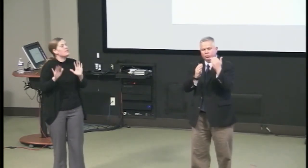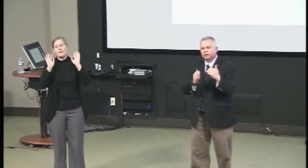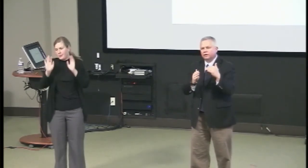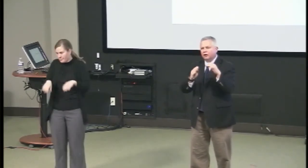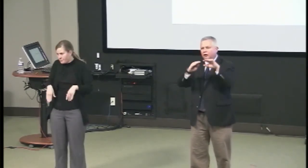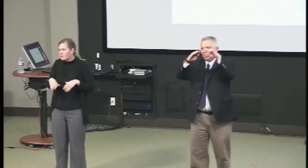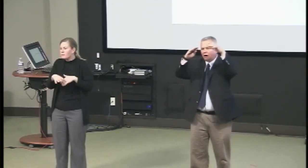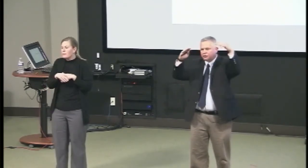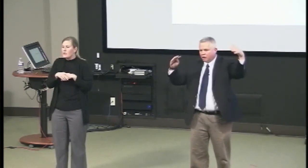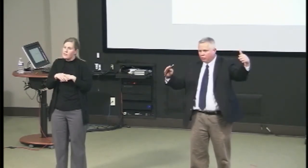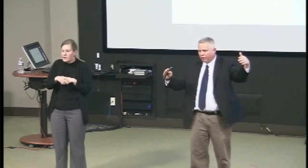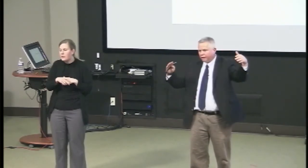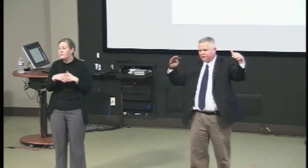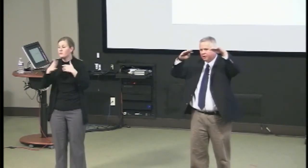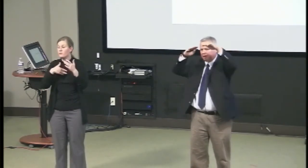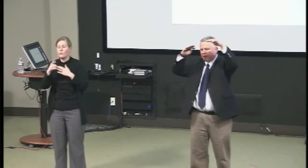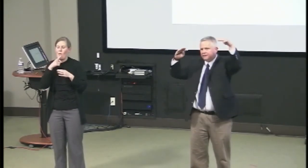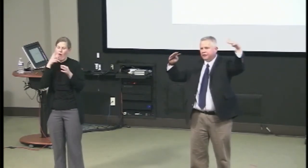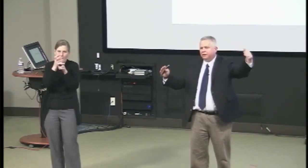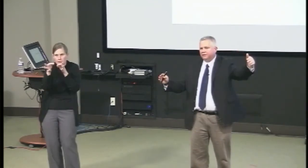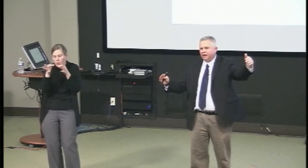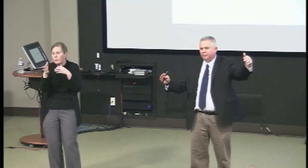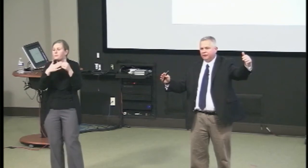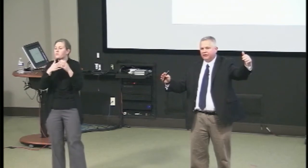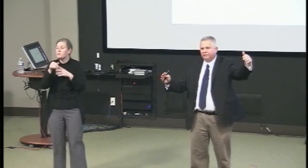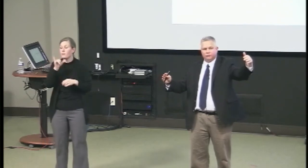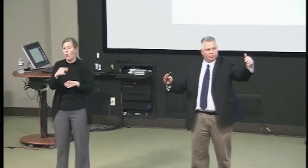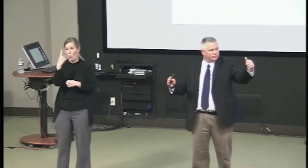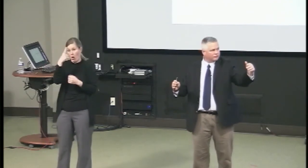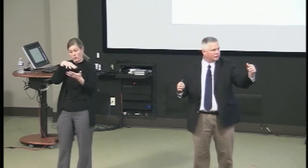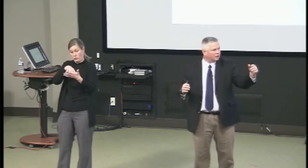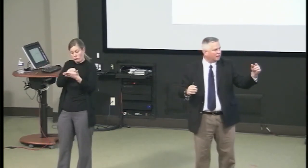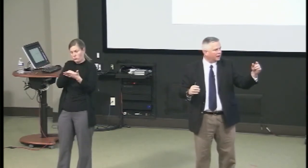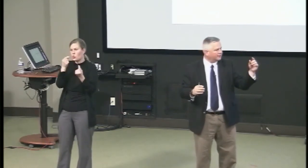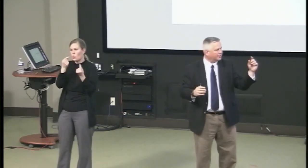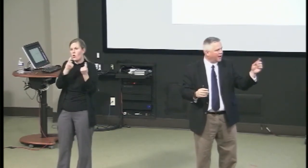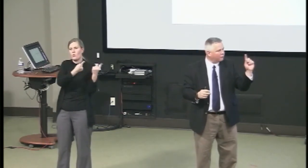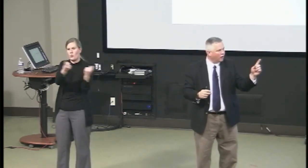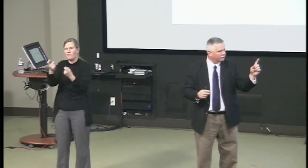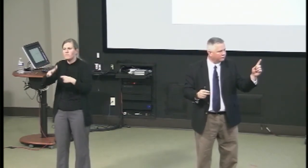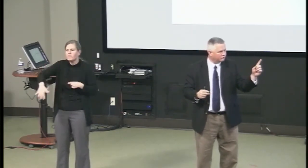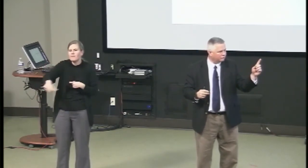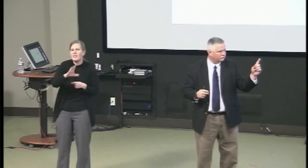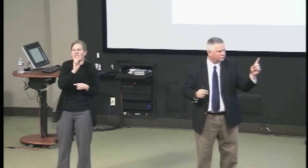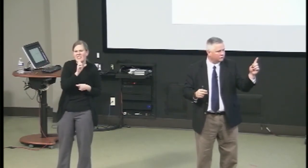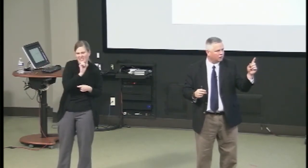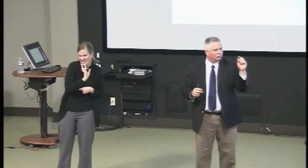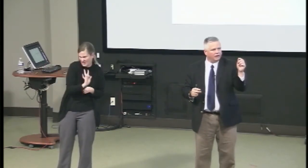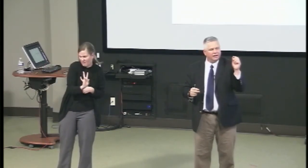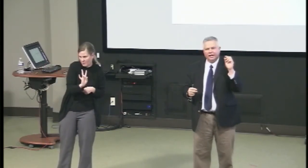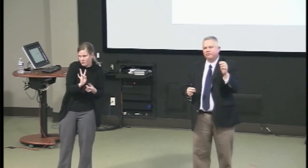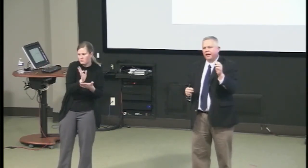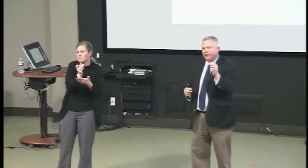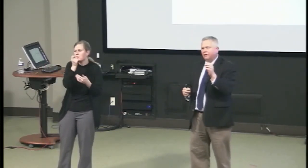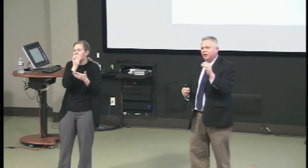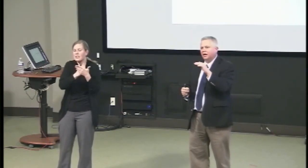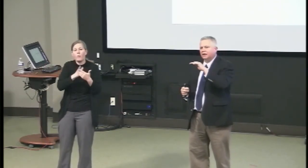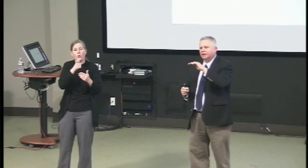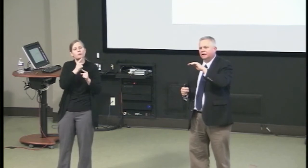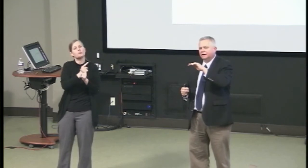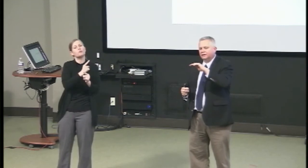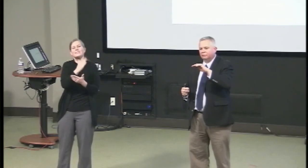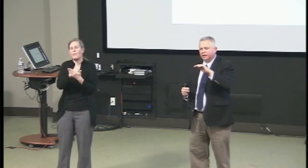We recruit a large cohort of typically and atypically developing 7-year-olds. At time 1, we give